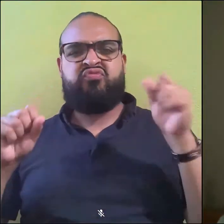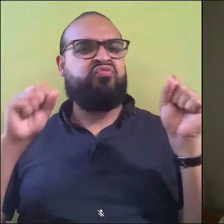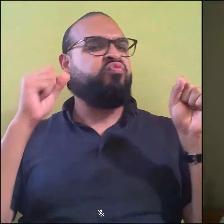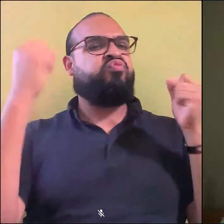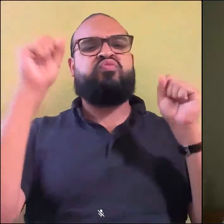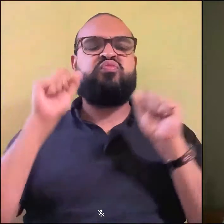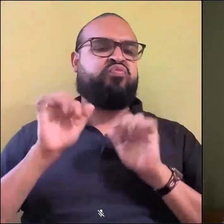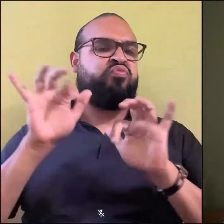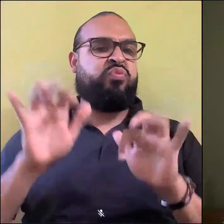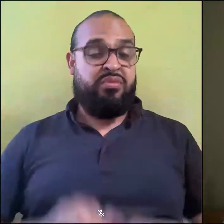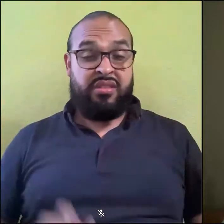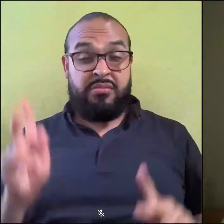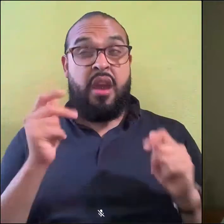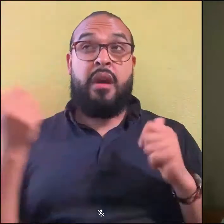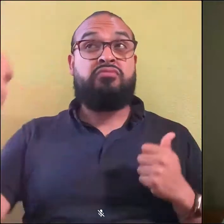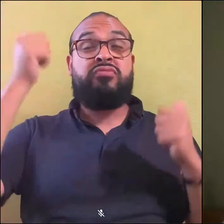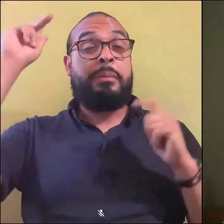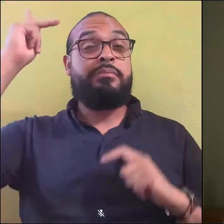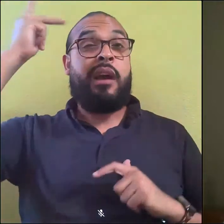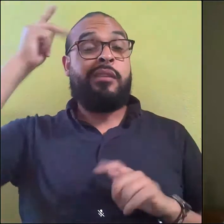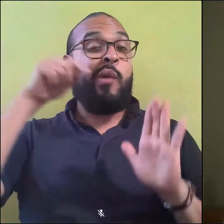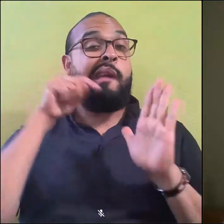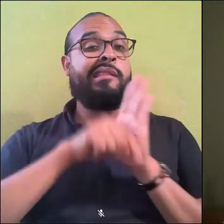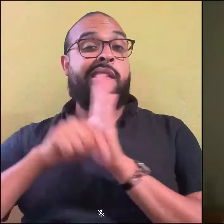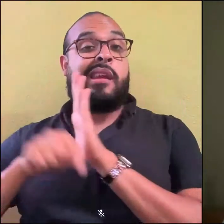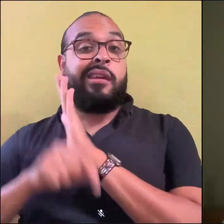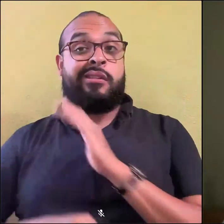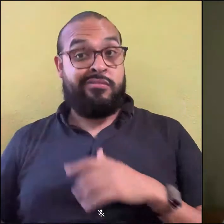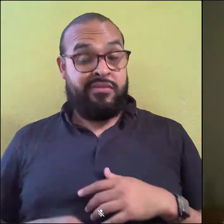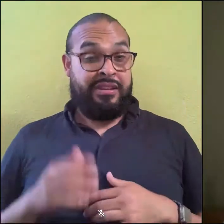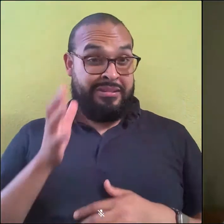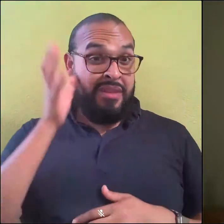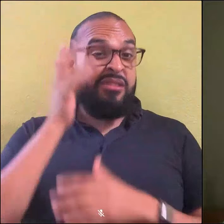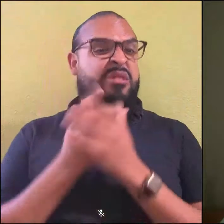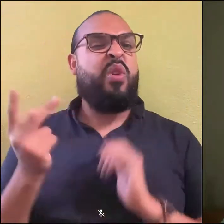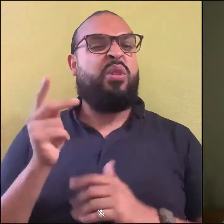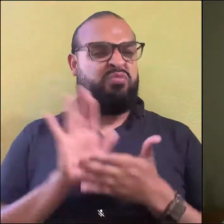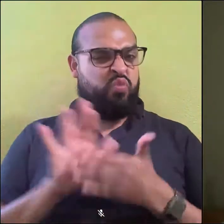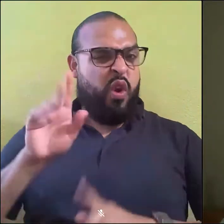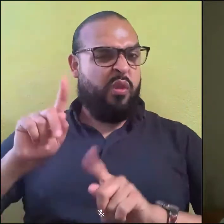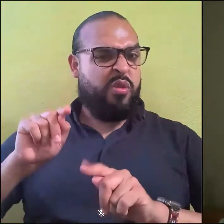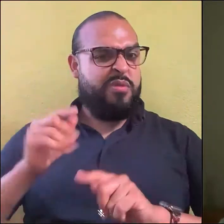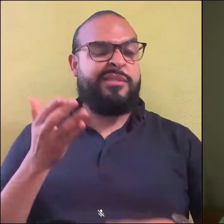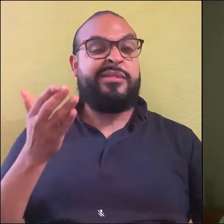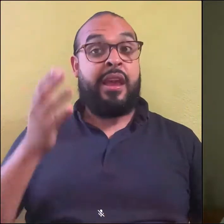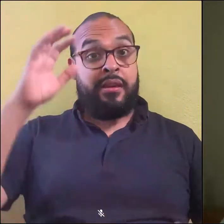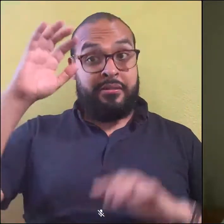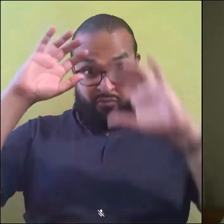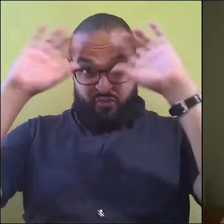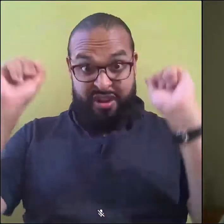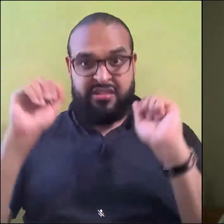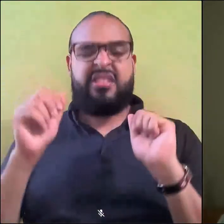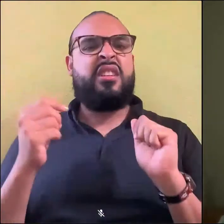Officials were being killed. At the university where my parents were academics, the president of the university in broad daylight was